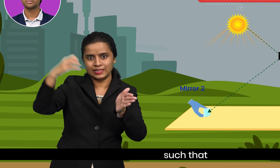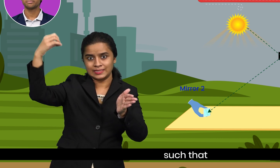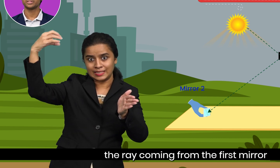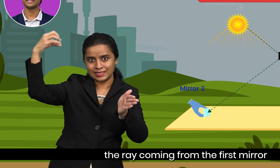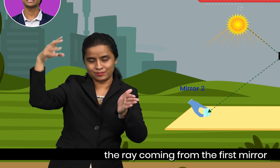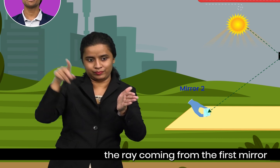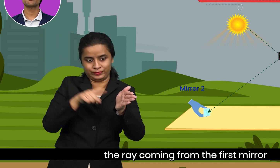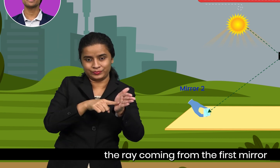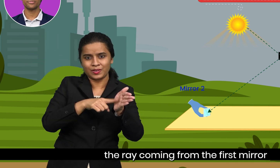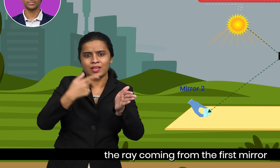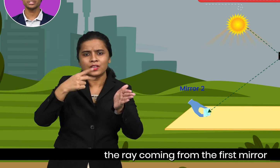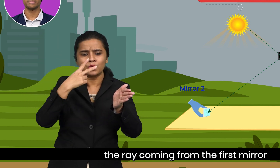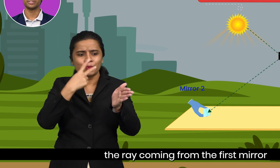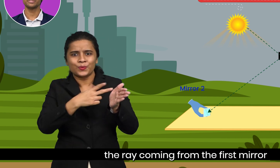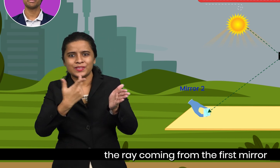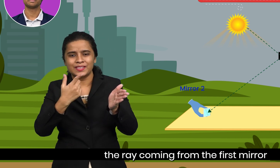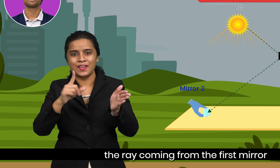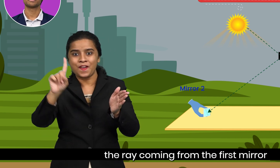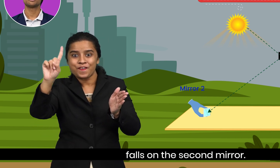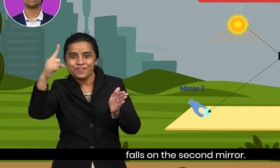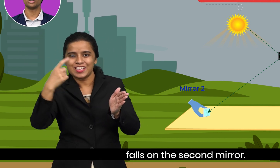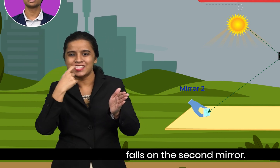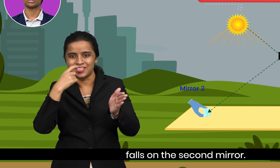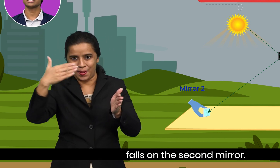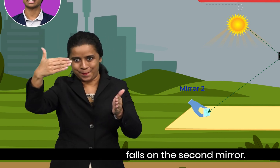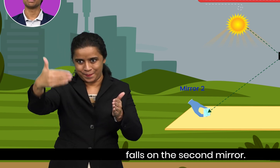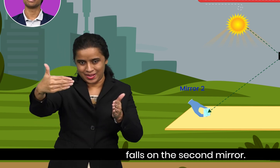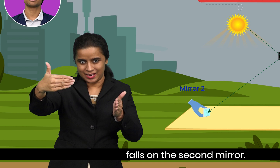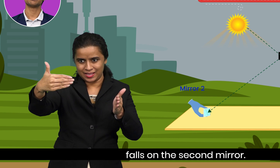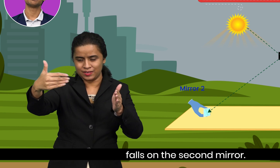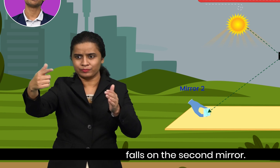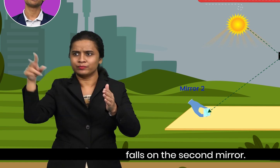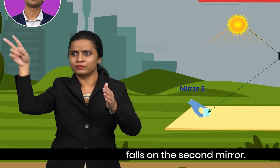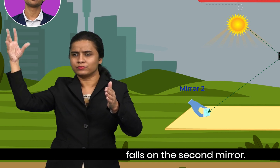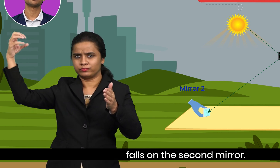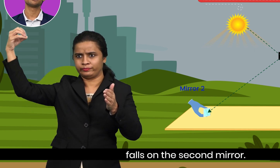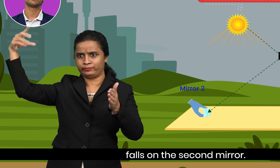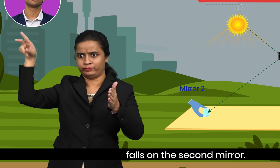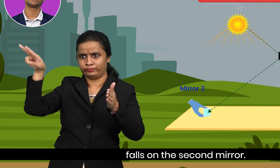such that the ray coming from the first mirror falls on the second mirror.